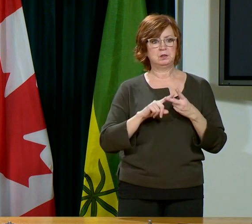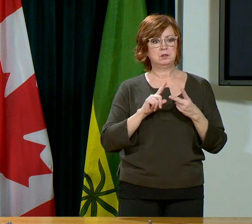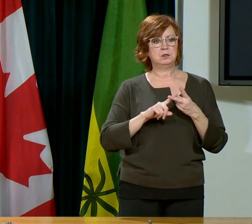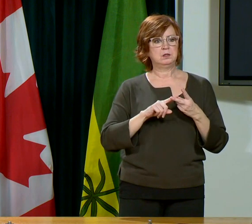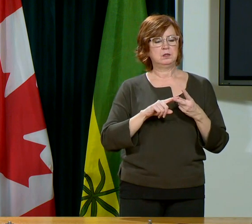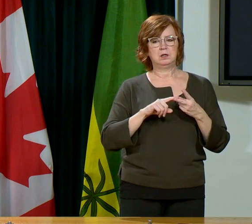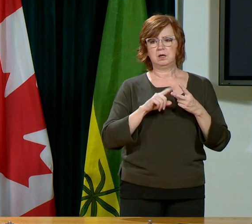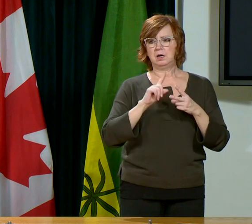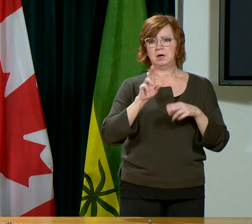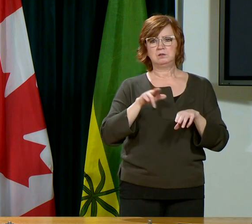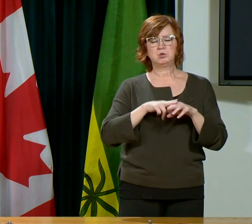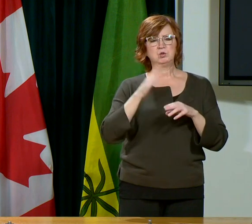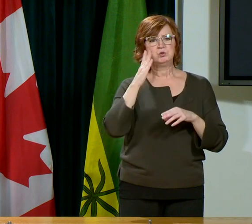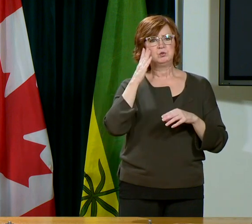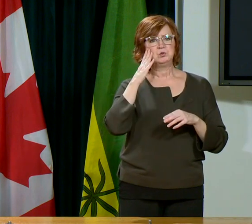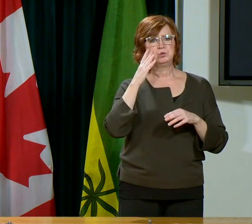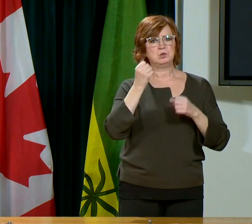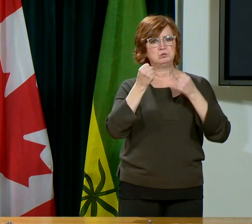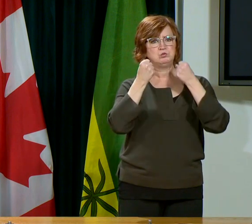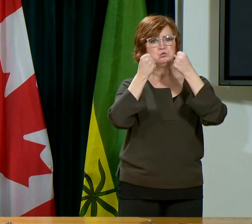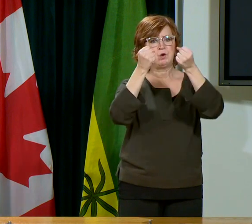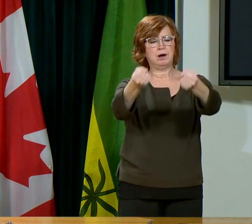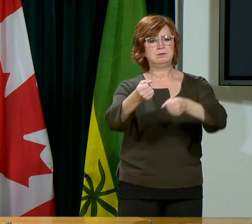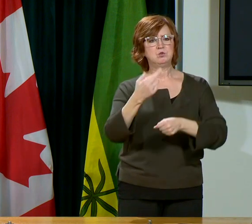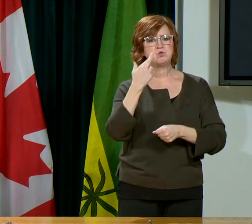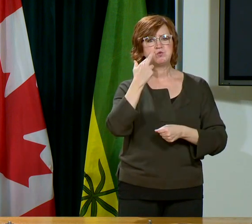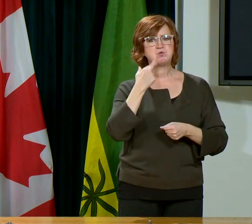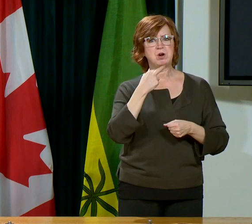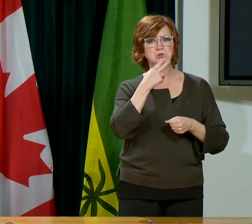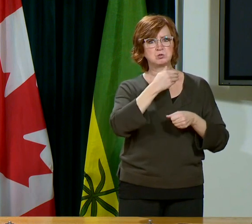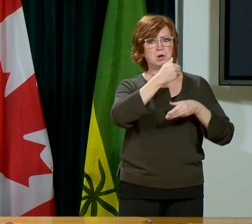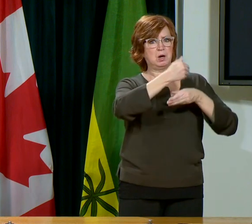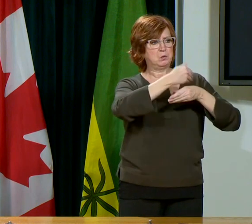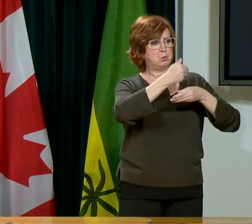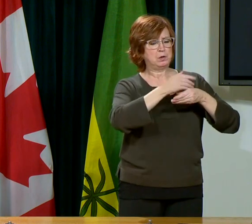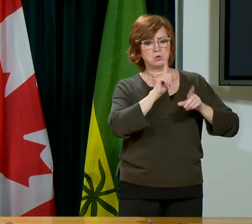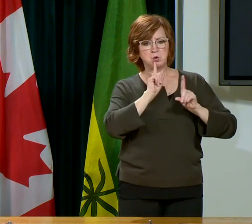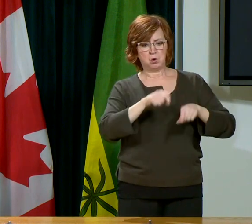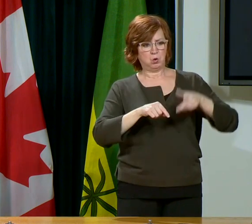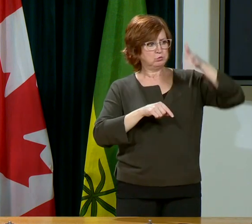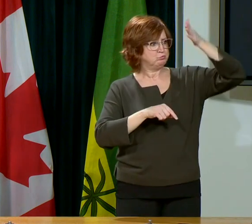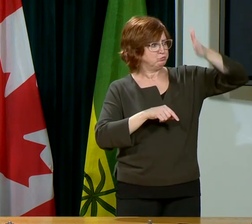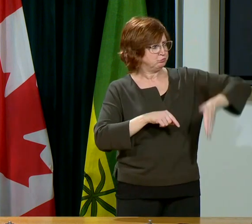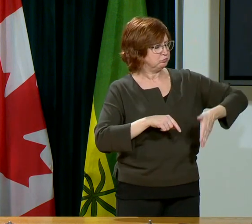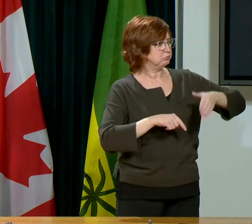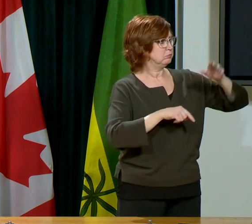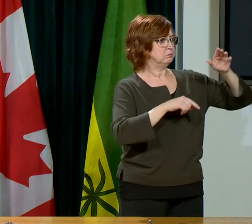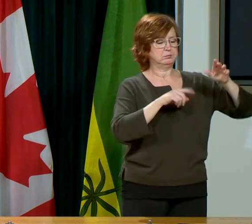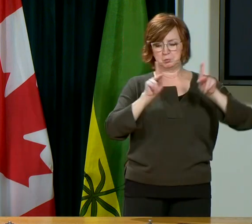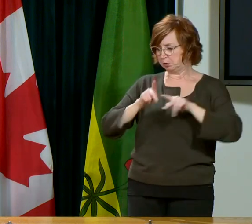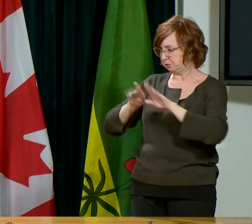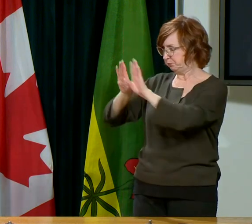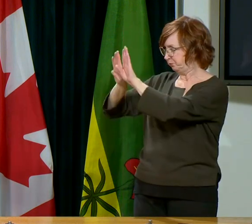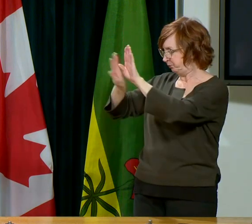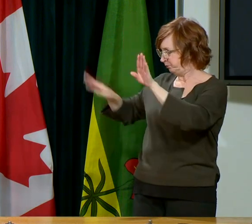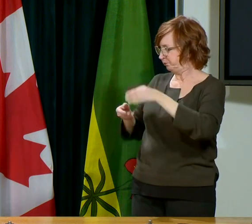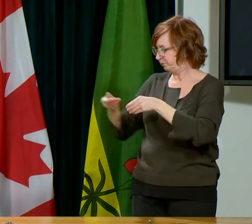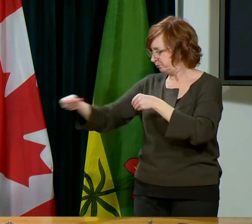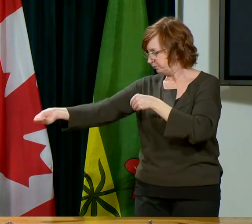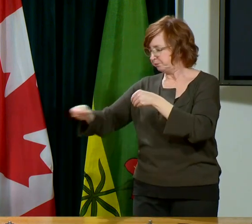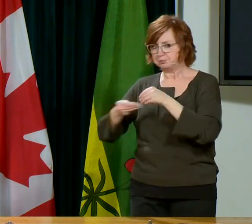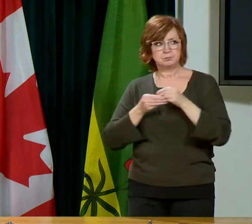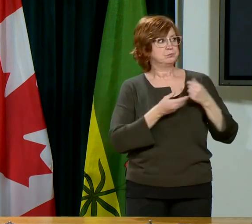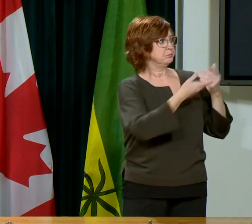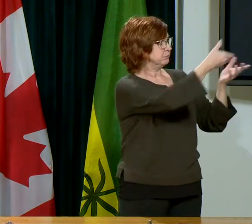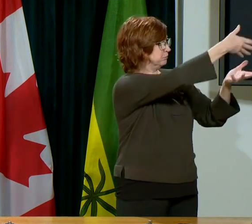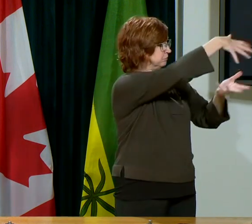and appropriate hygiene should be applied at the counter and with the machine to minimize risk of transmission. But if people were